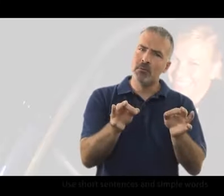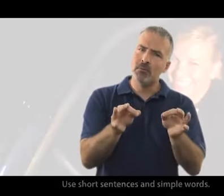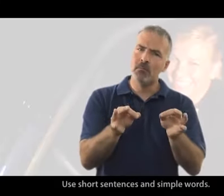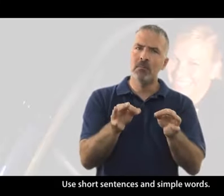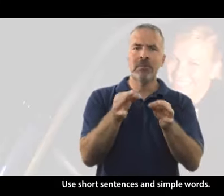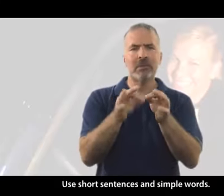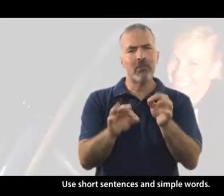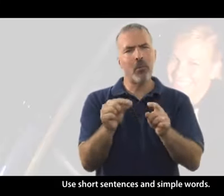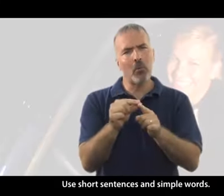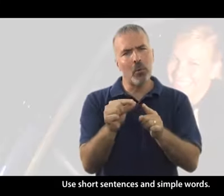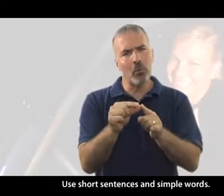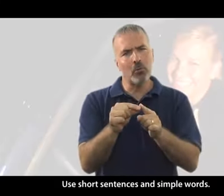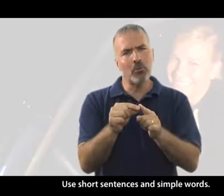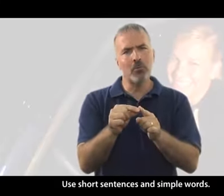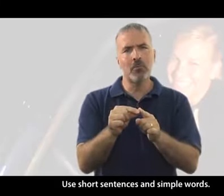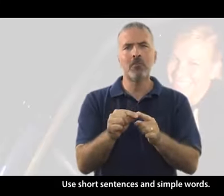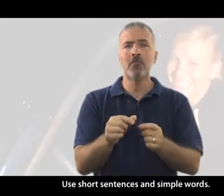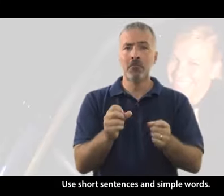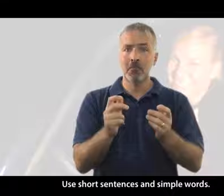Use short sentences and simple words.